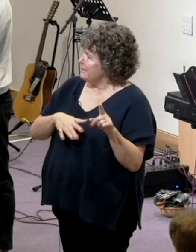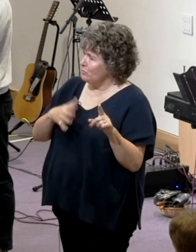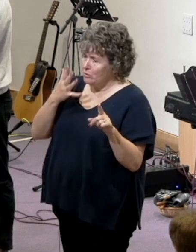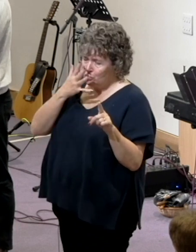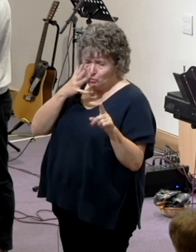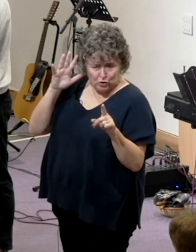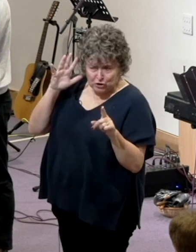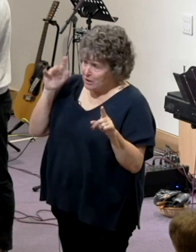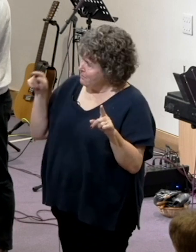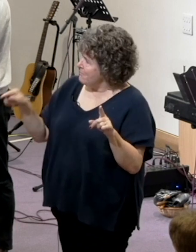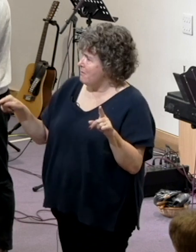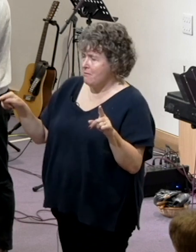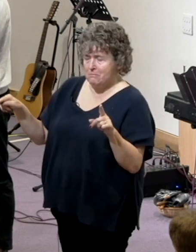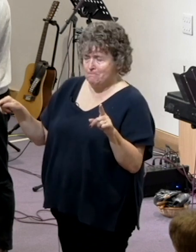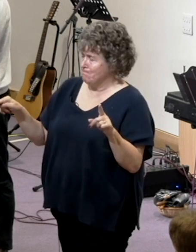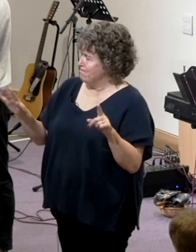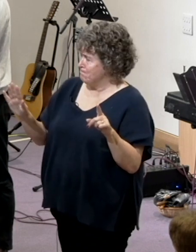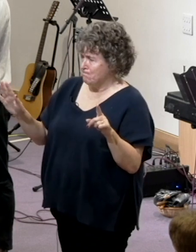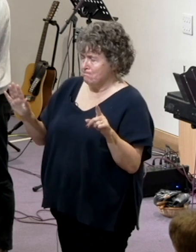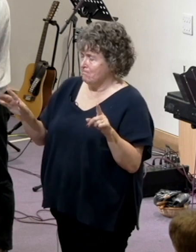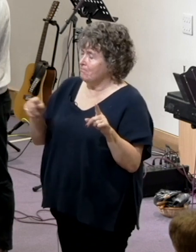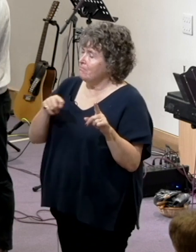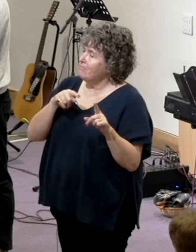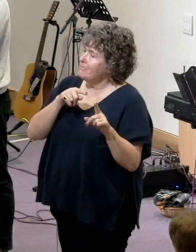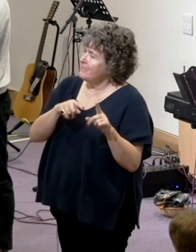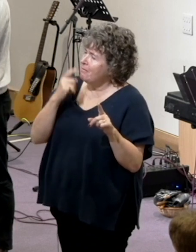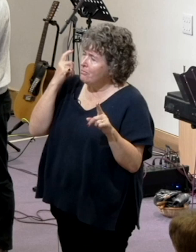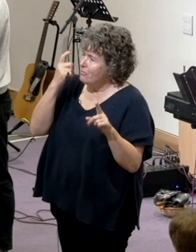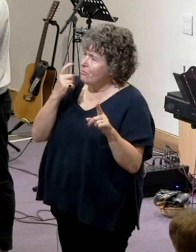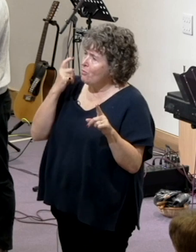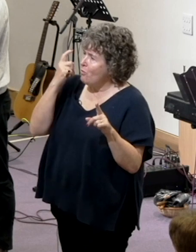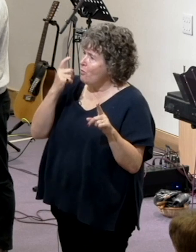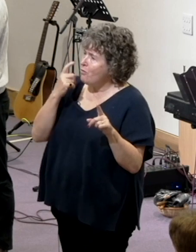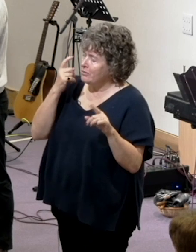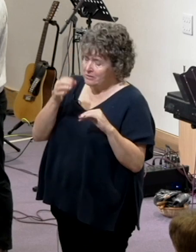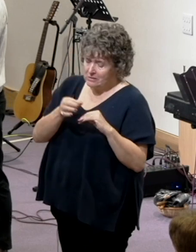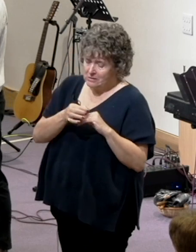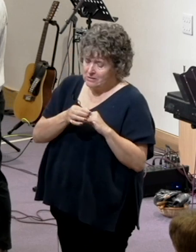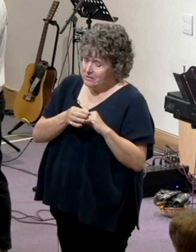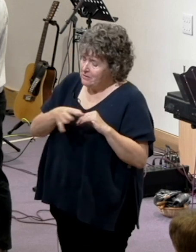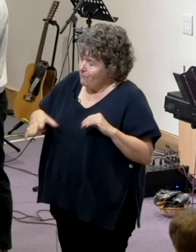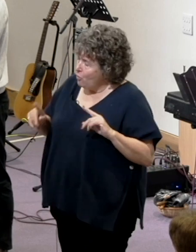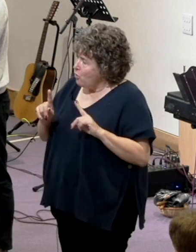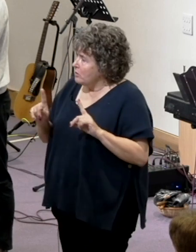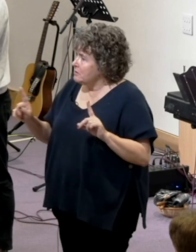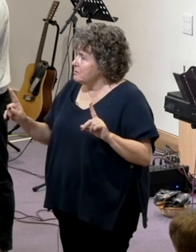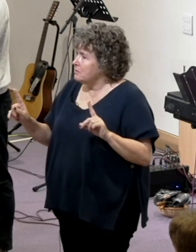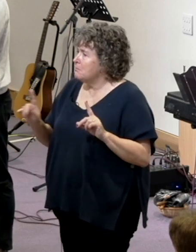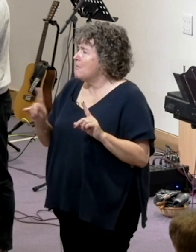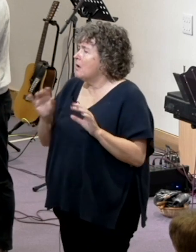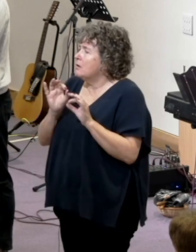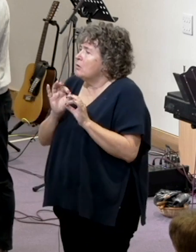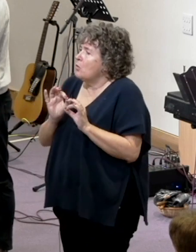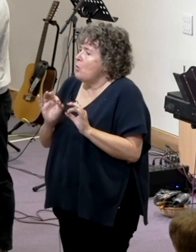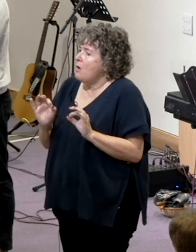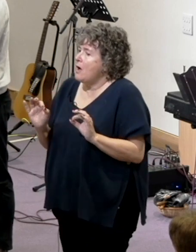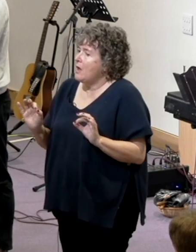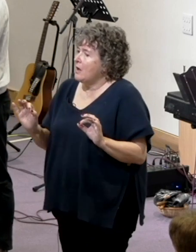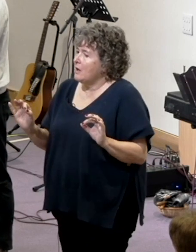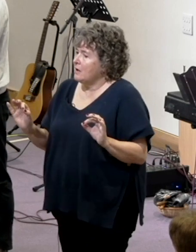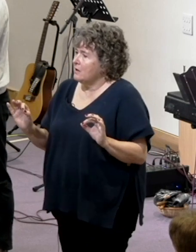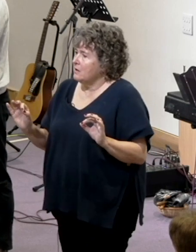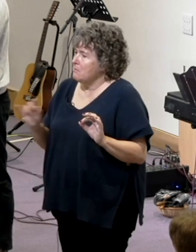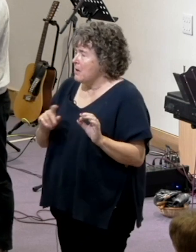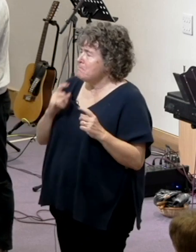her to public disgrace, he had in mind to divorce her quietly. But after